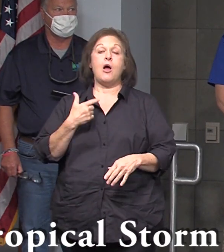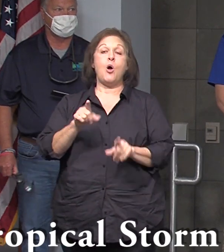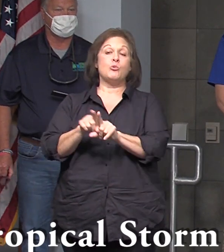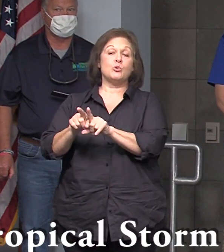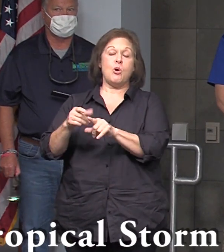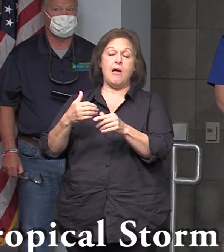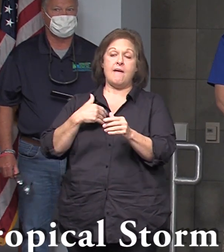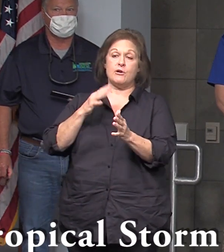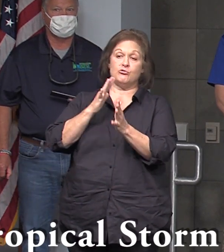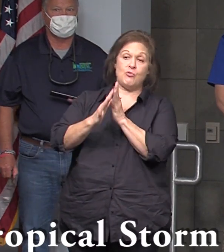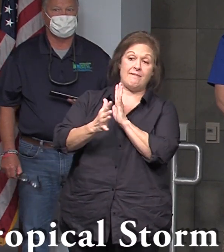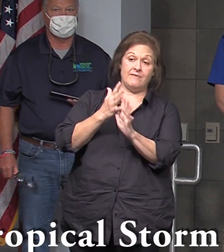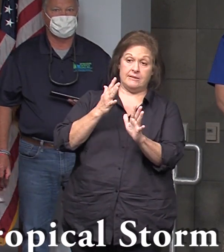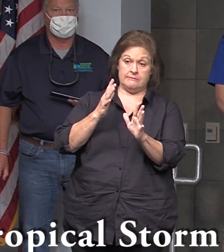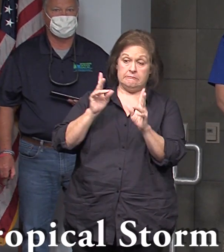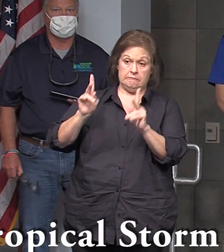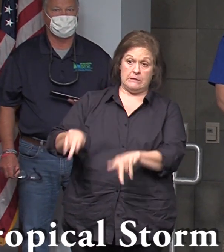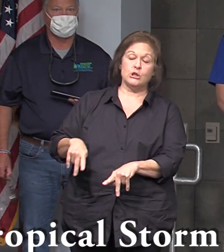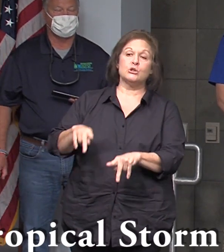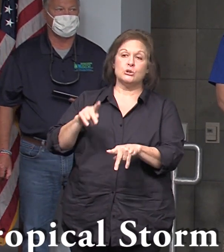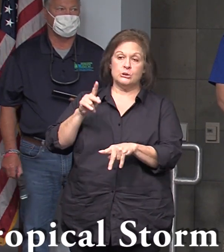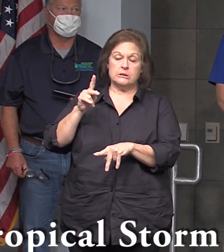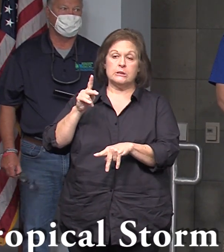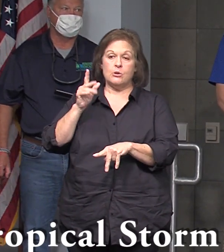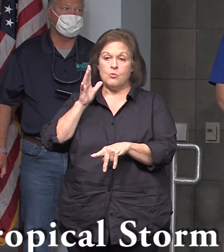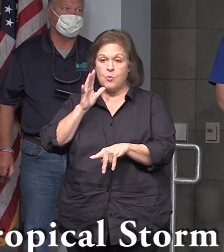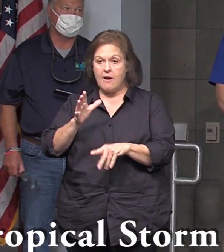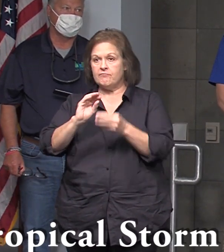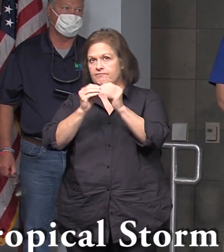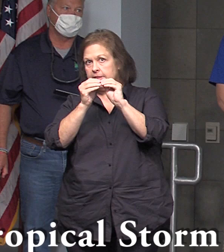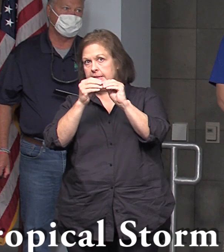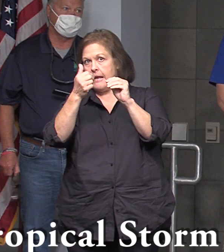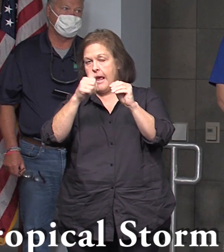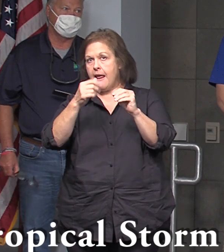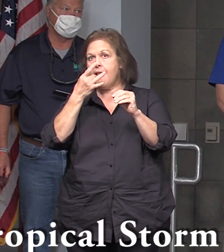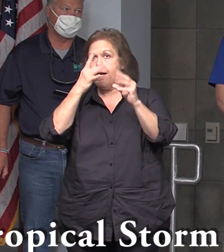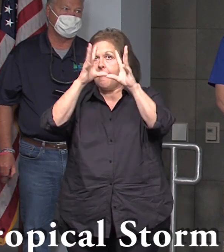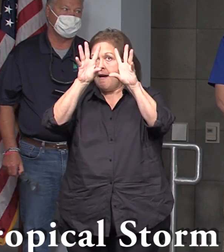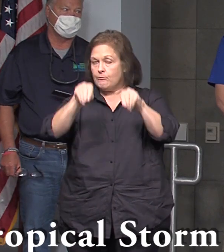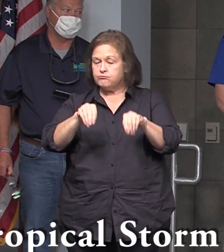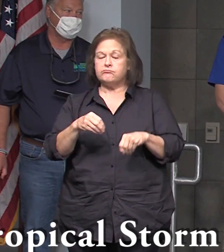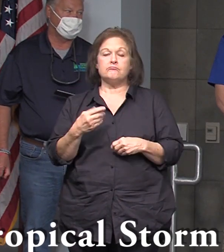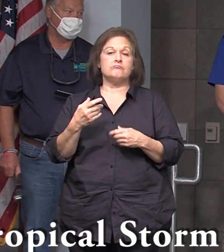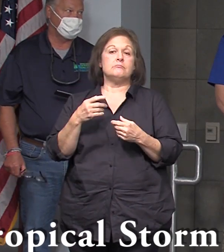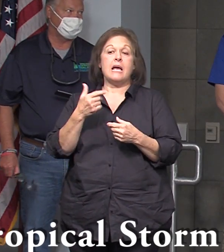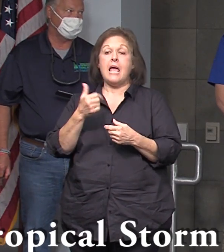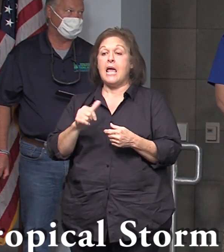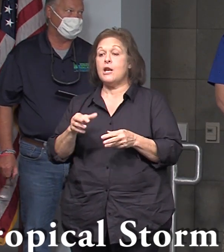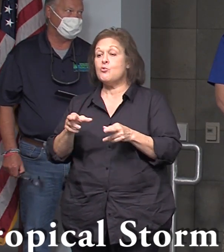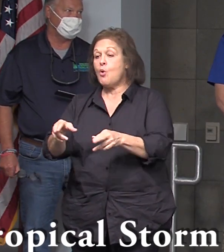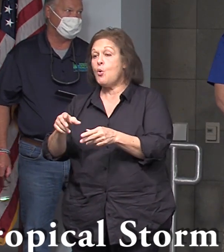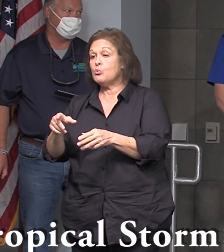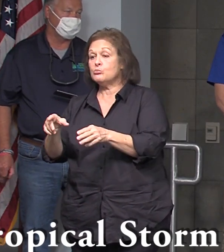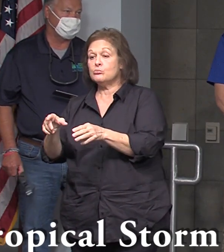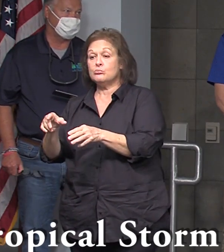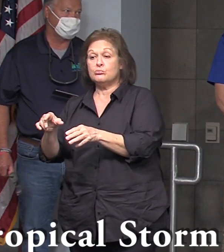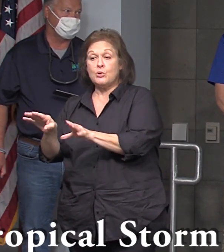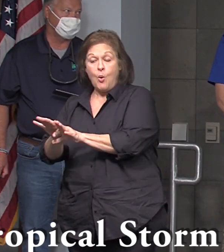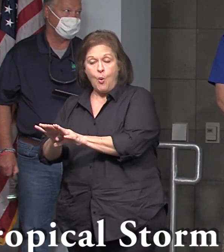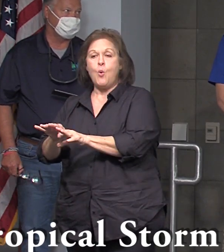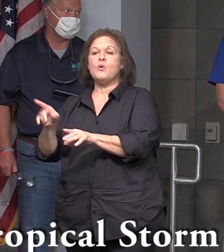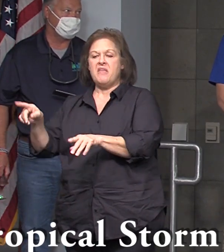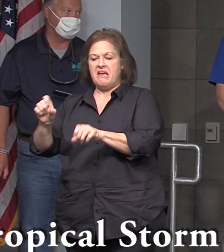ready right after the storm that can address any traffic signal outages or any emergency road closures that need to be set up. They have